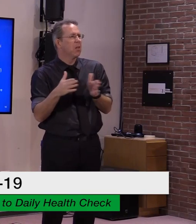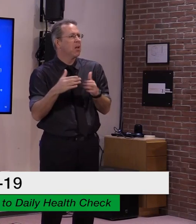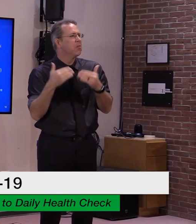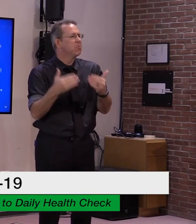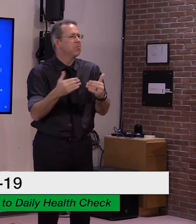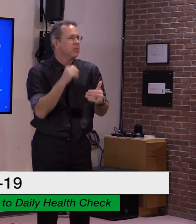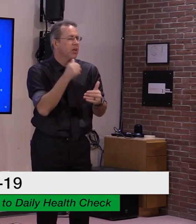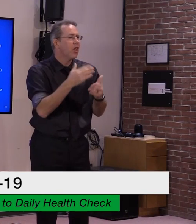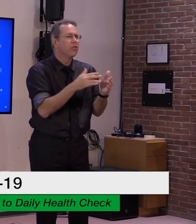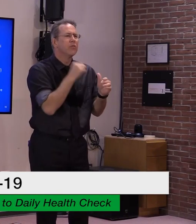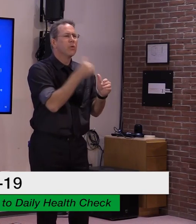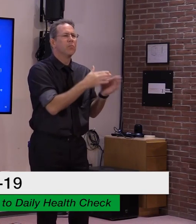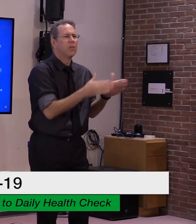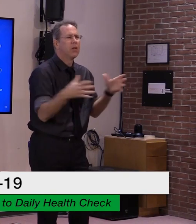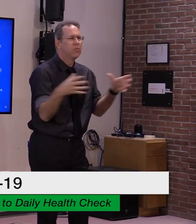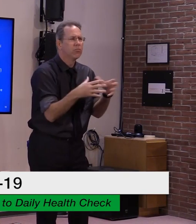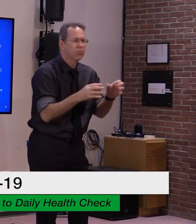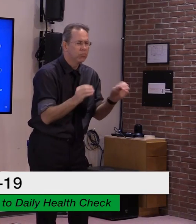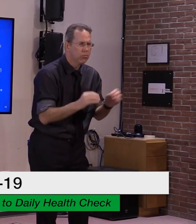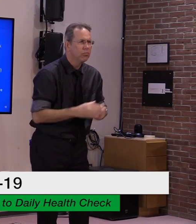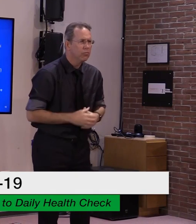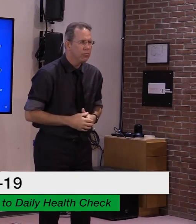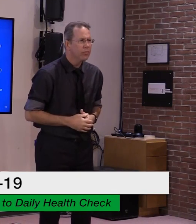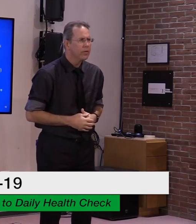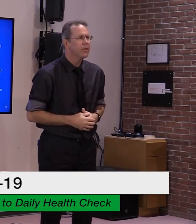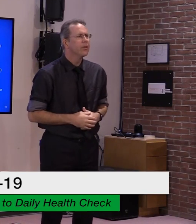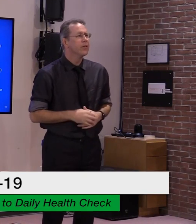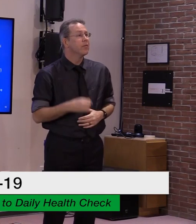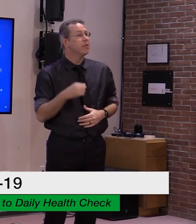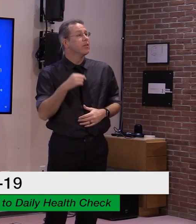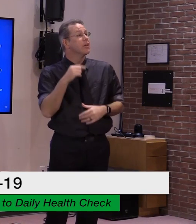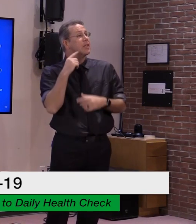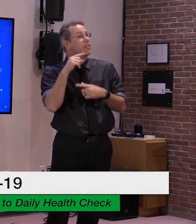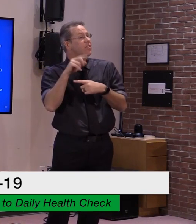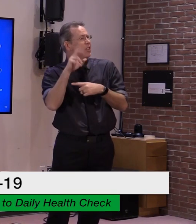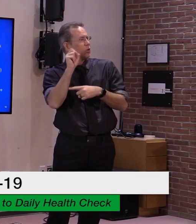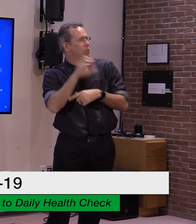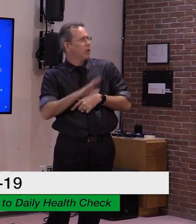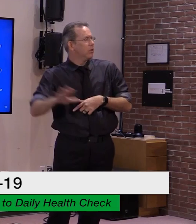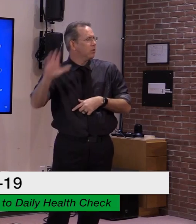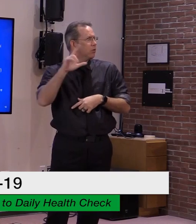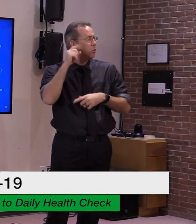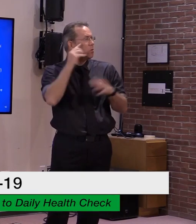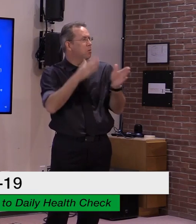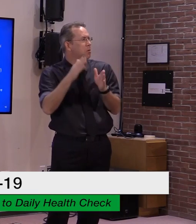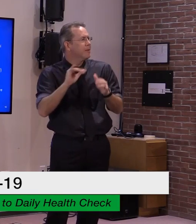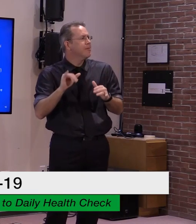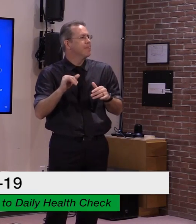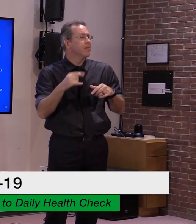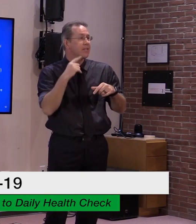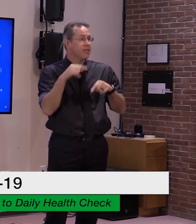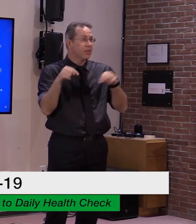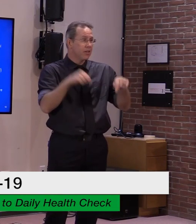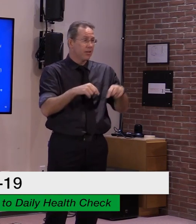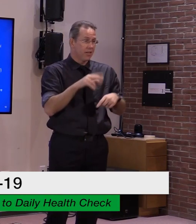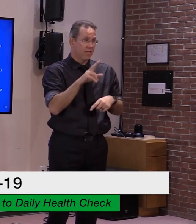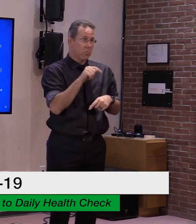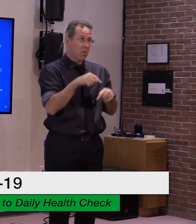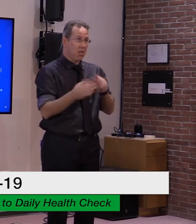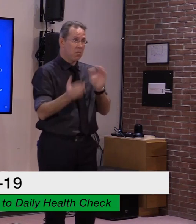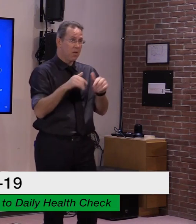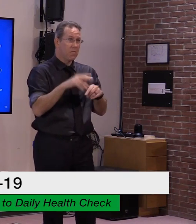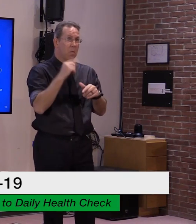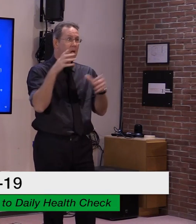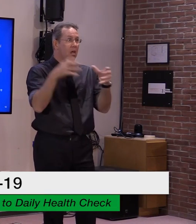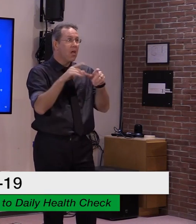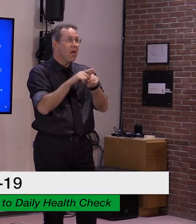vermonters continuing to have household gatherings of 10 or more people if we continue to see travel occurring people not adhering